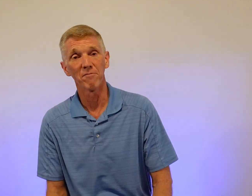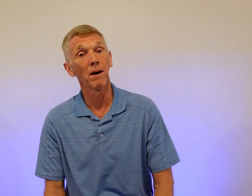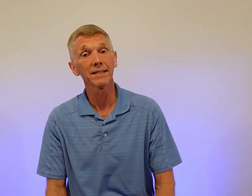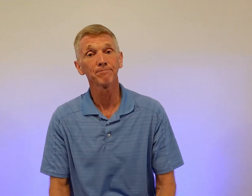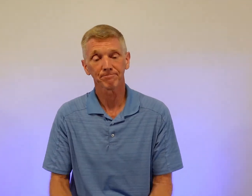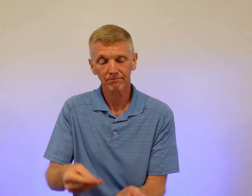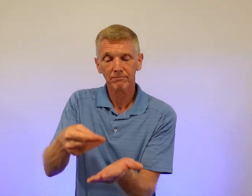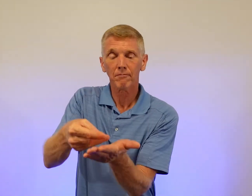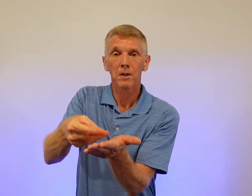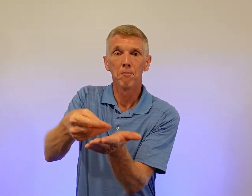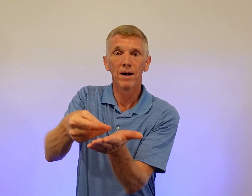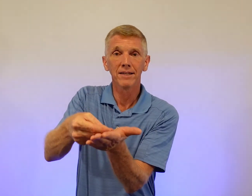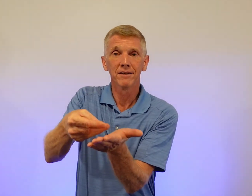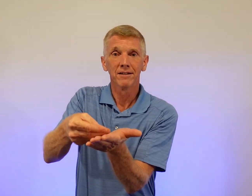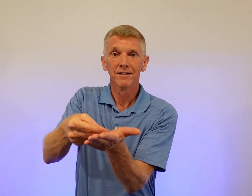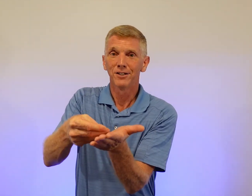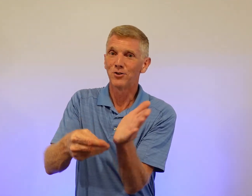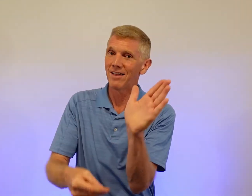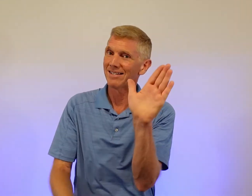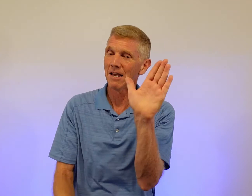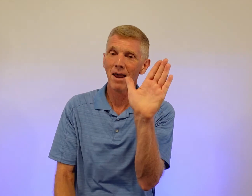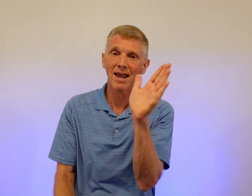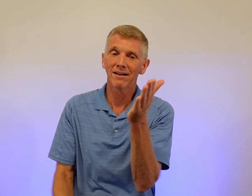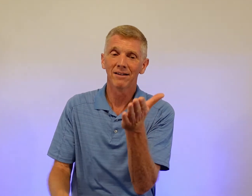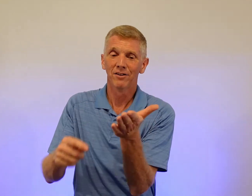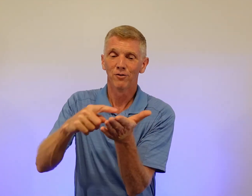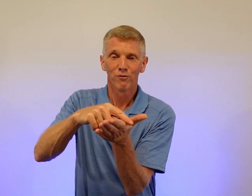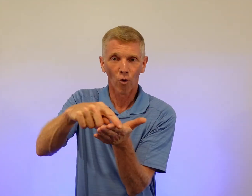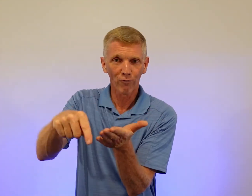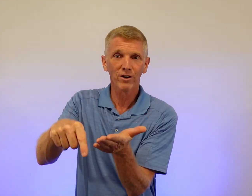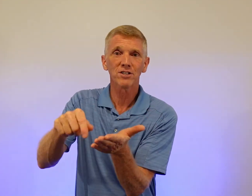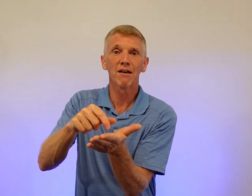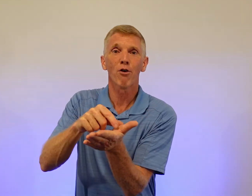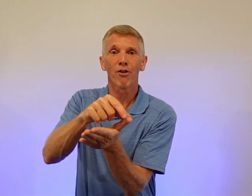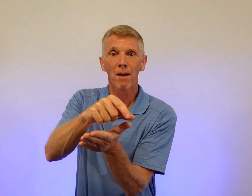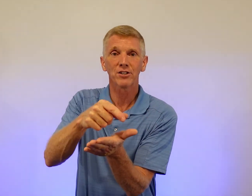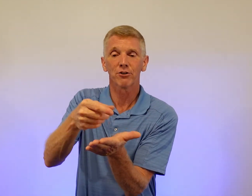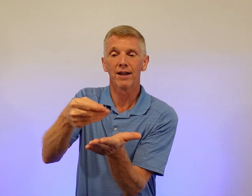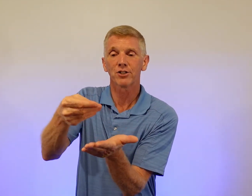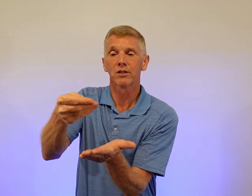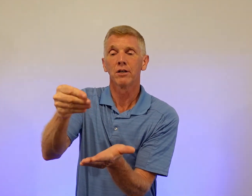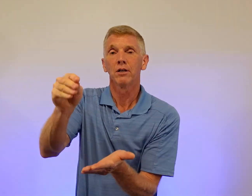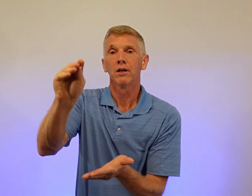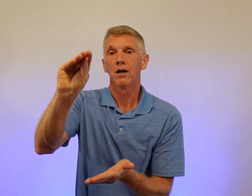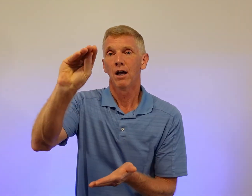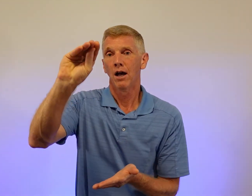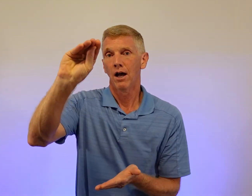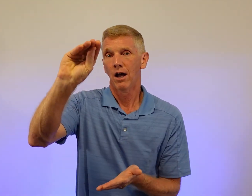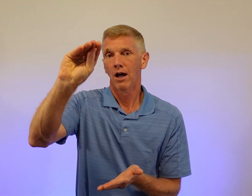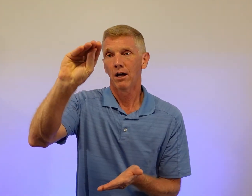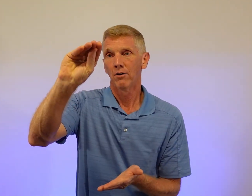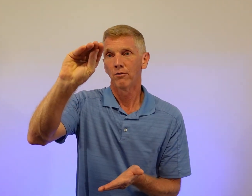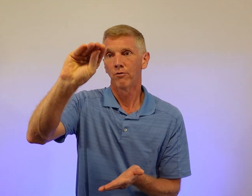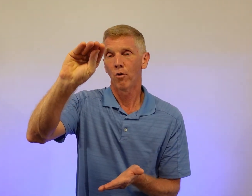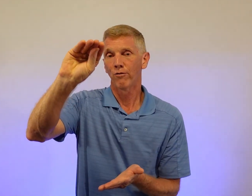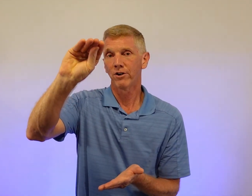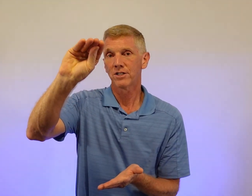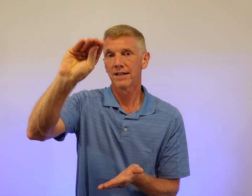money. Money. You see that same hand, four fingers together, thumb outstretched. Four fingers